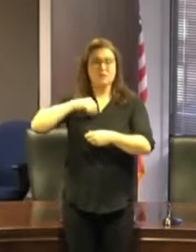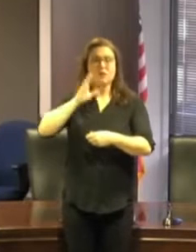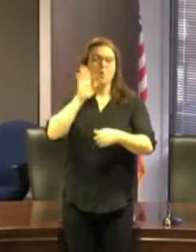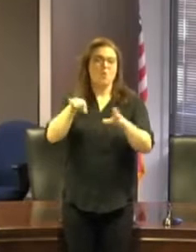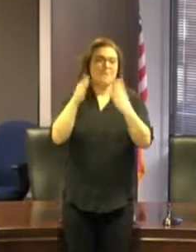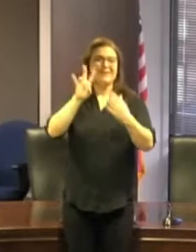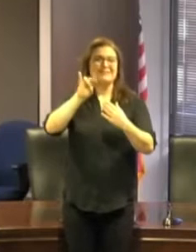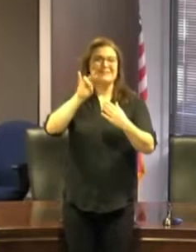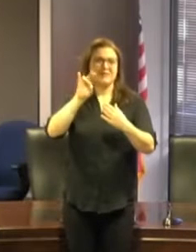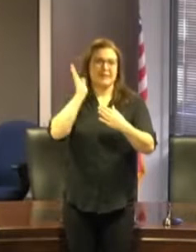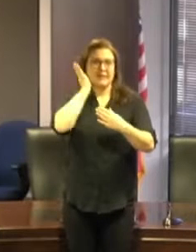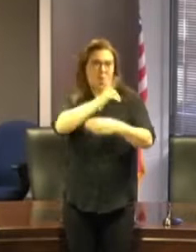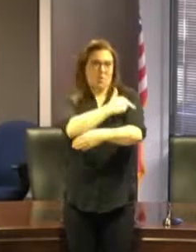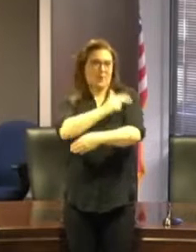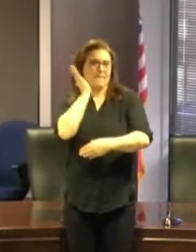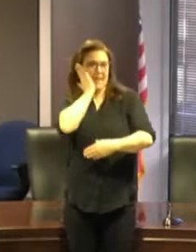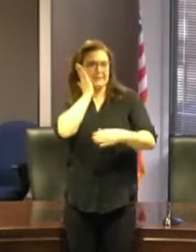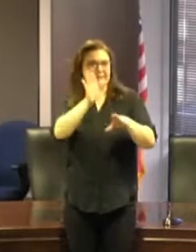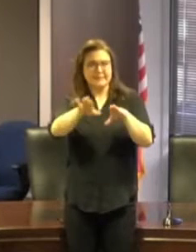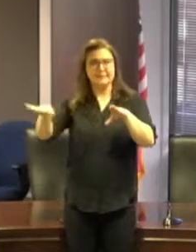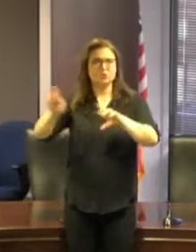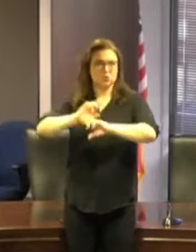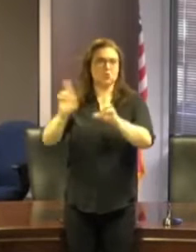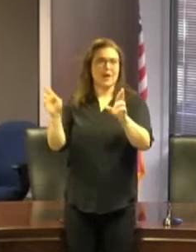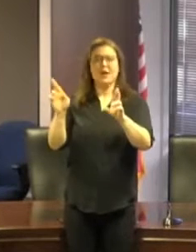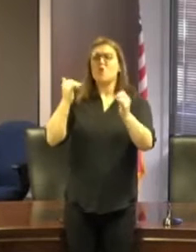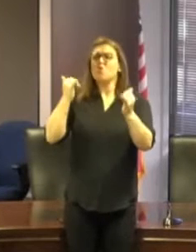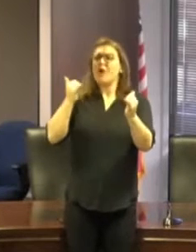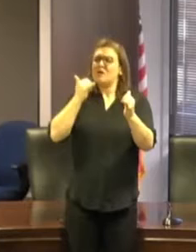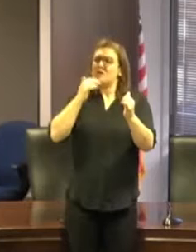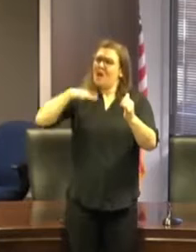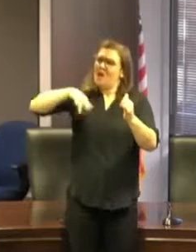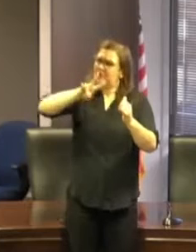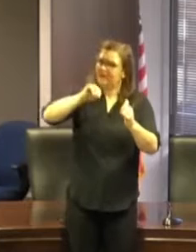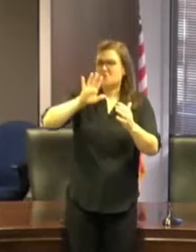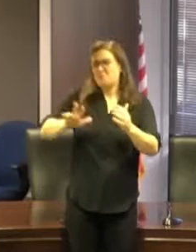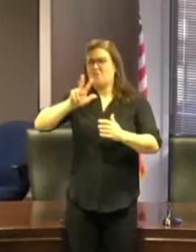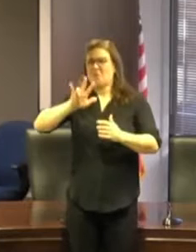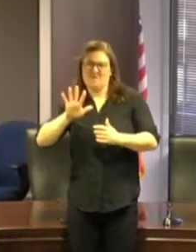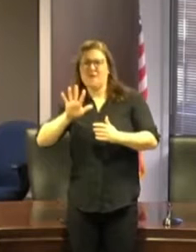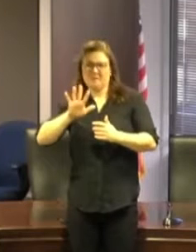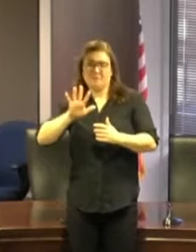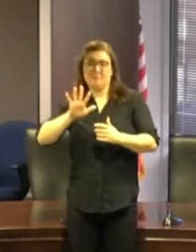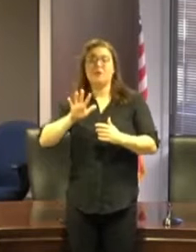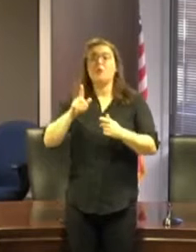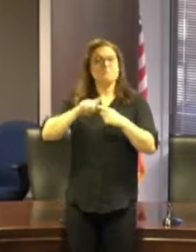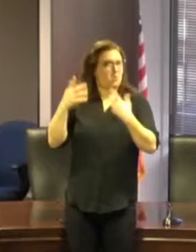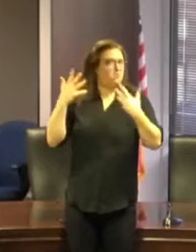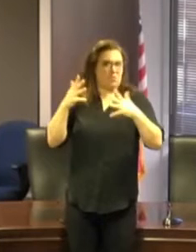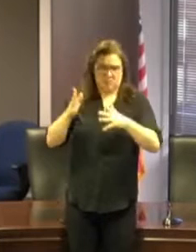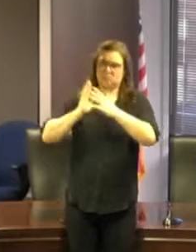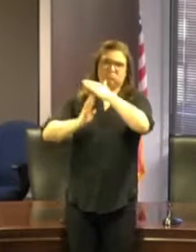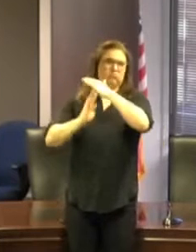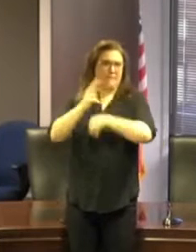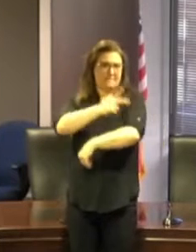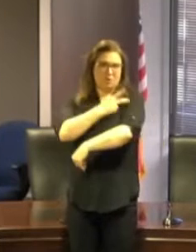be online. We are approximately just under halfway there now, and they are currently serving patients at Piedmont Atlanta, and